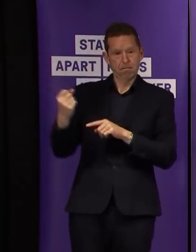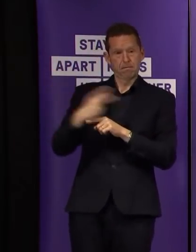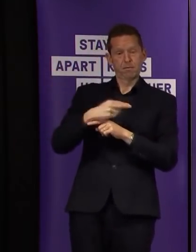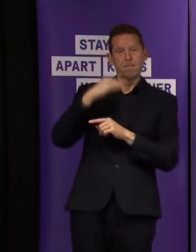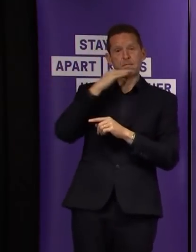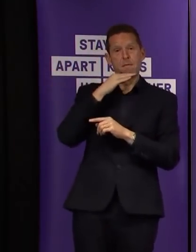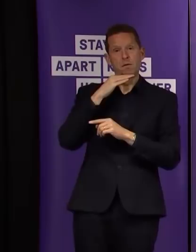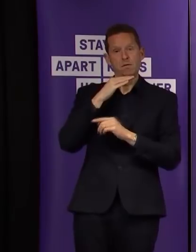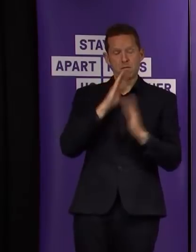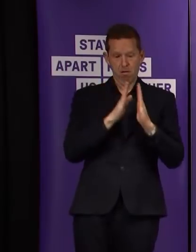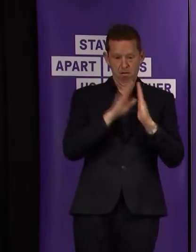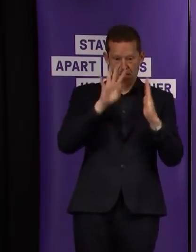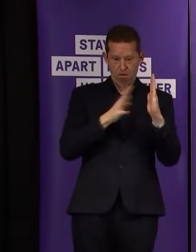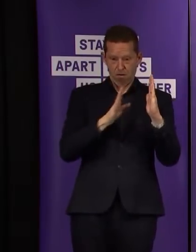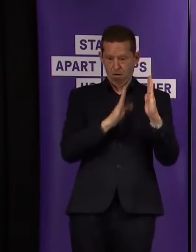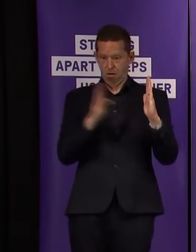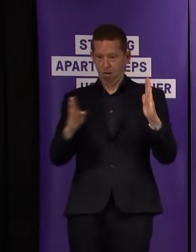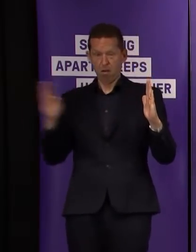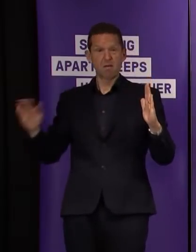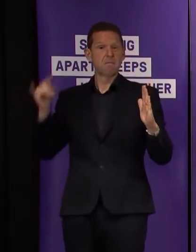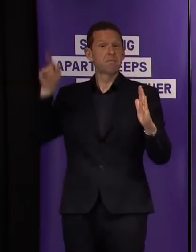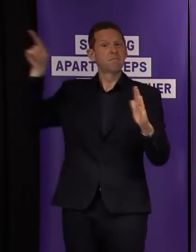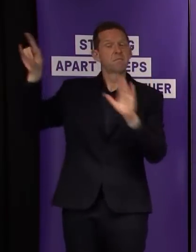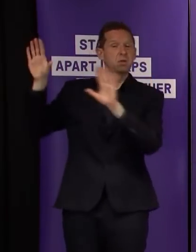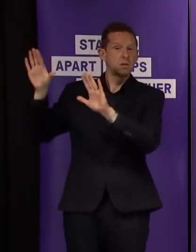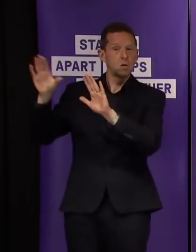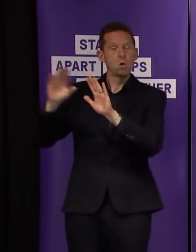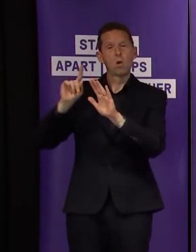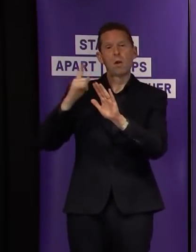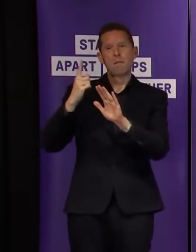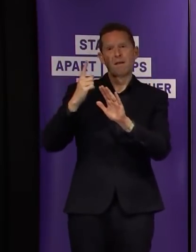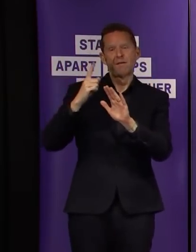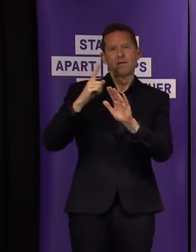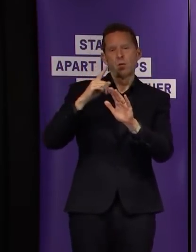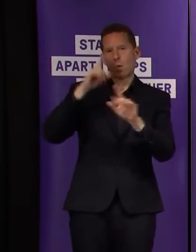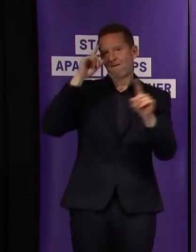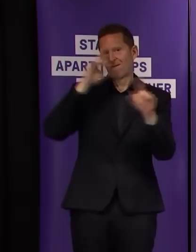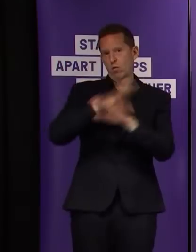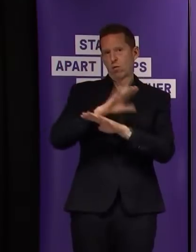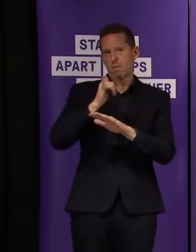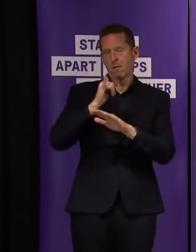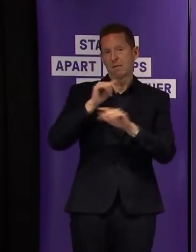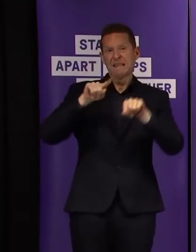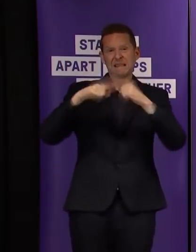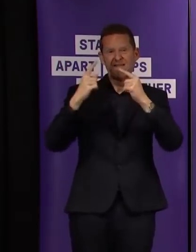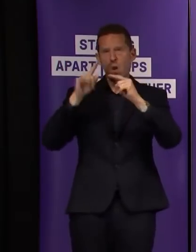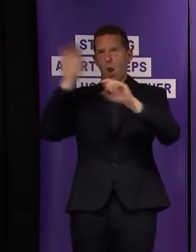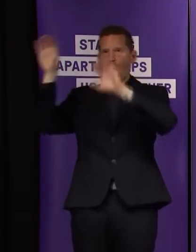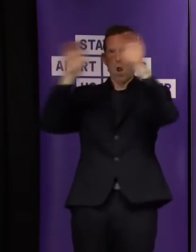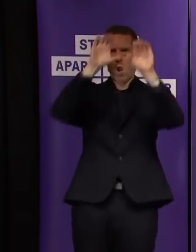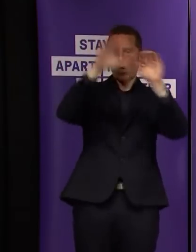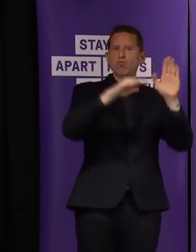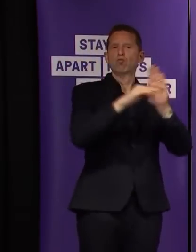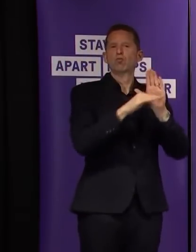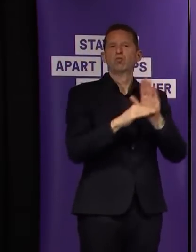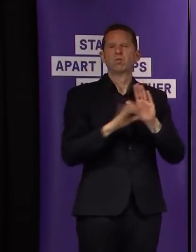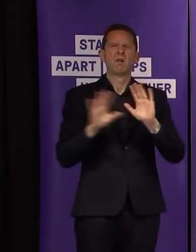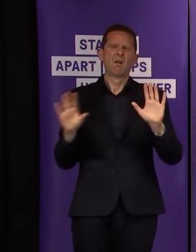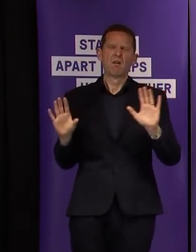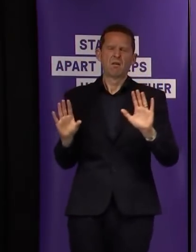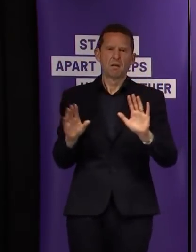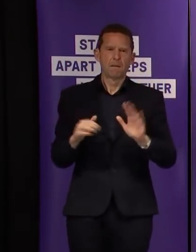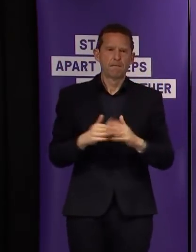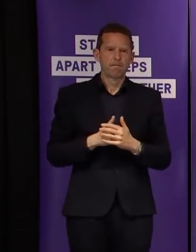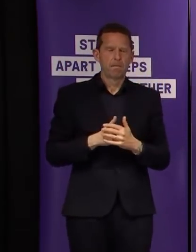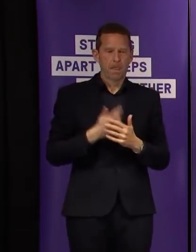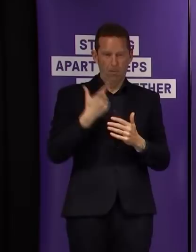Melbourne, has meant that we don't think there's a need to put in what can be very confusing, multiple different rules, borders that all